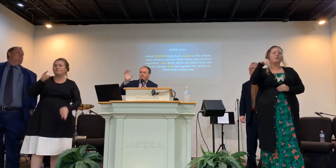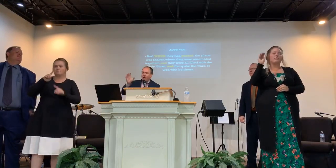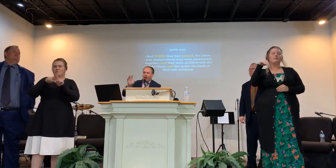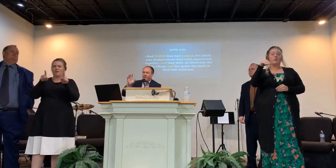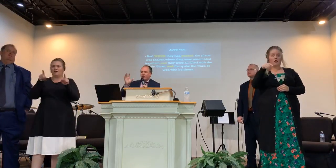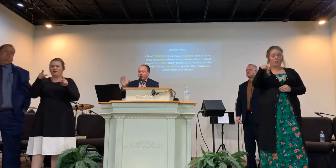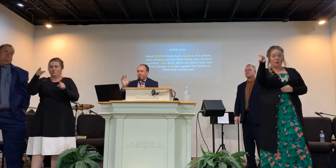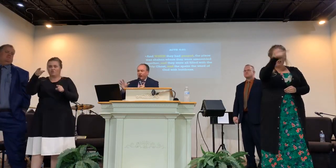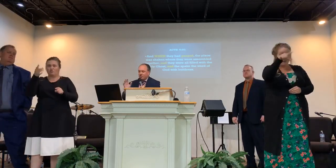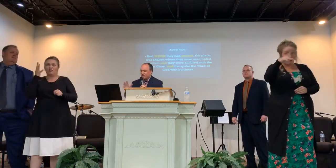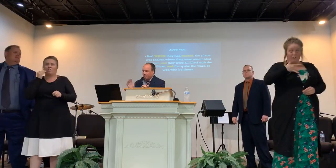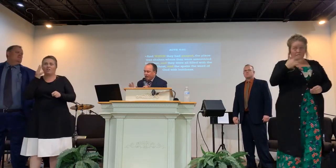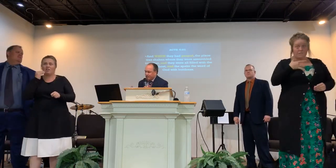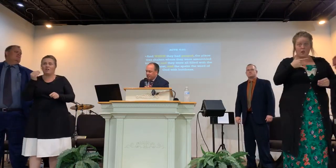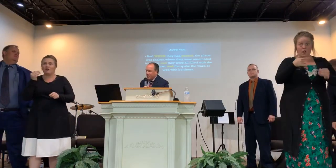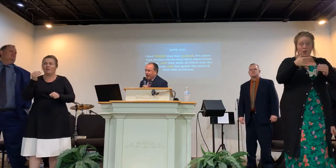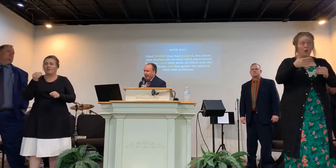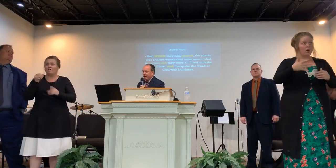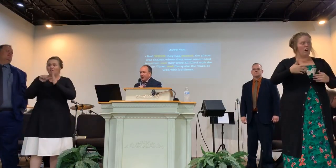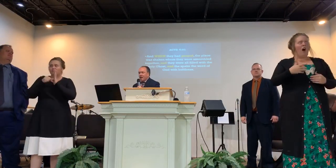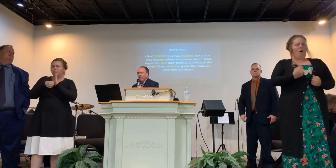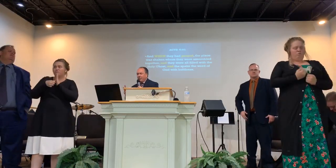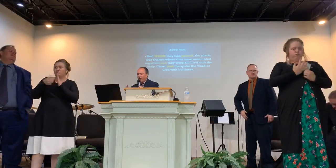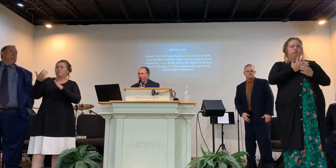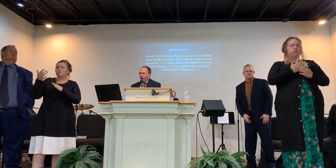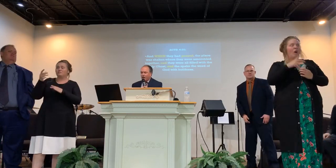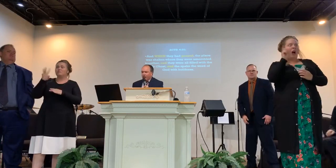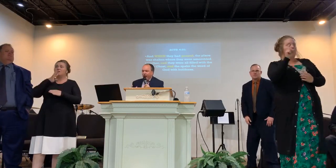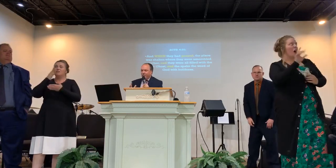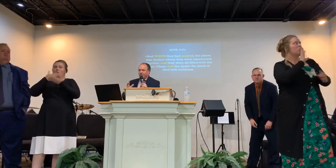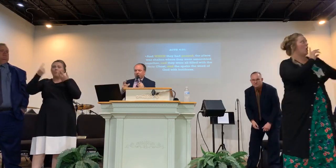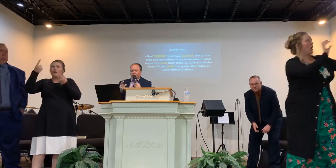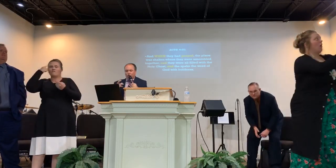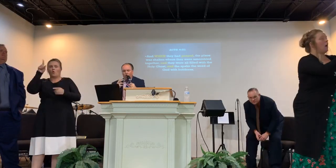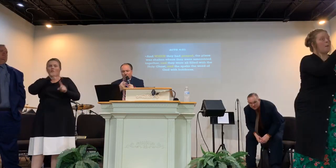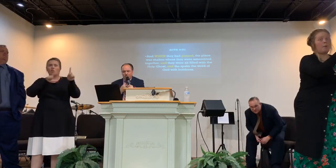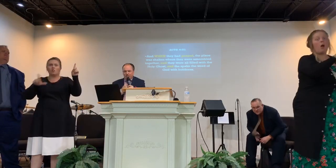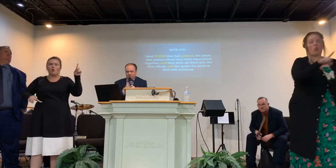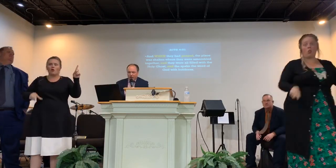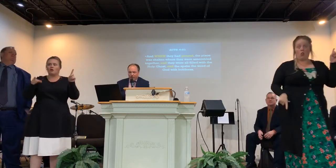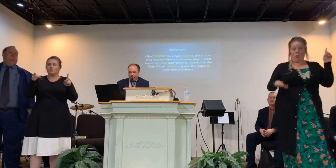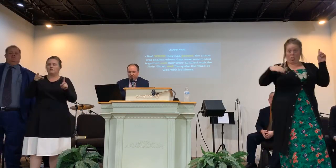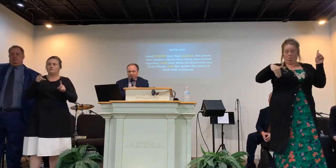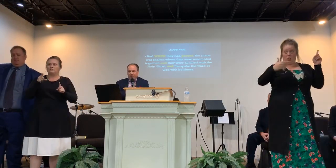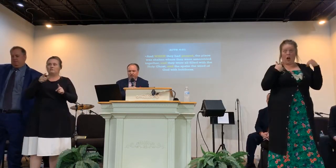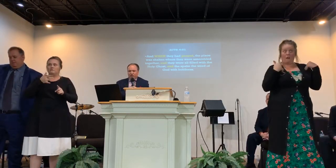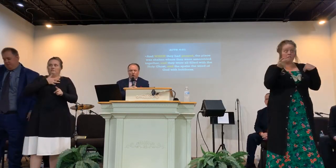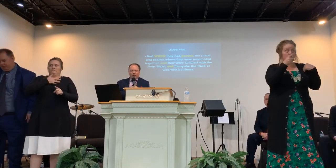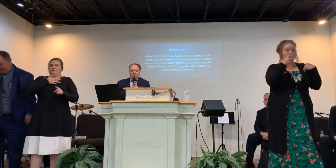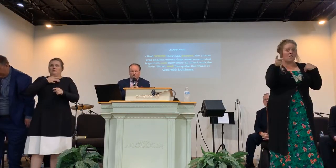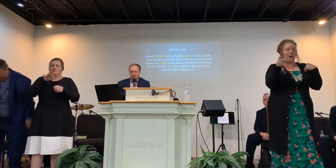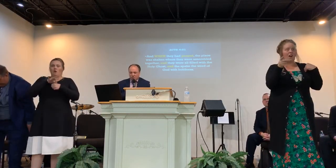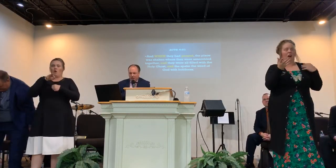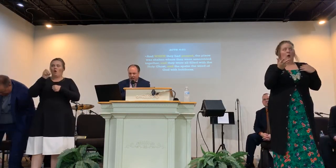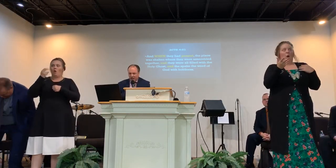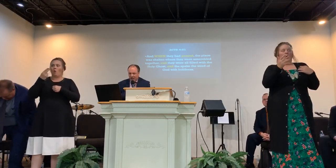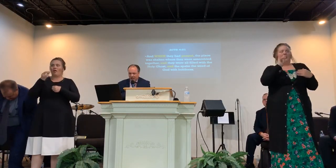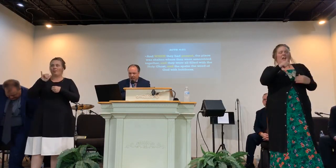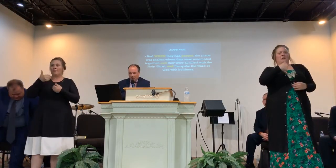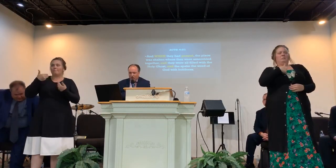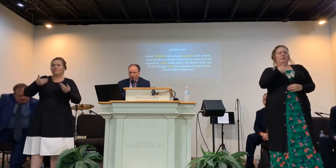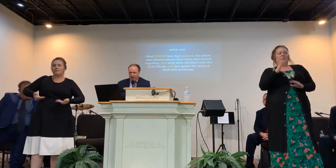ever felt impressed to speak to somebody by the Lord, and then you quench that spirit thinking, "Oh, that's just